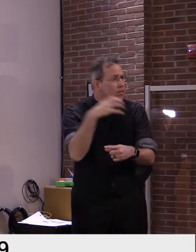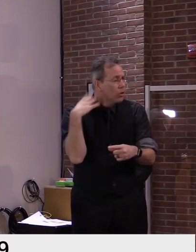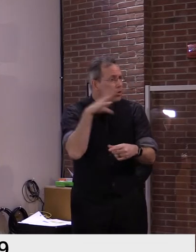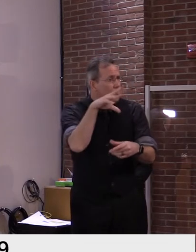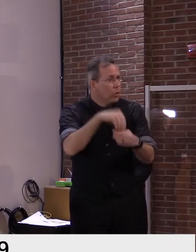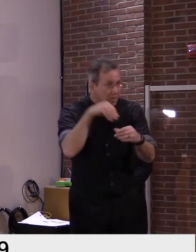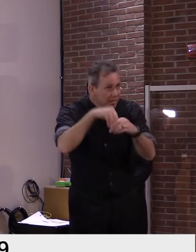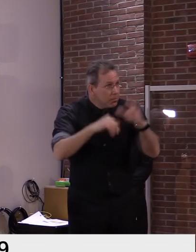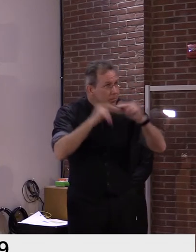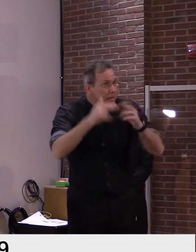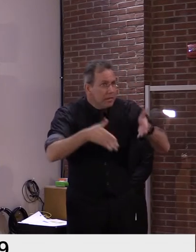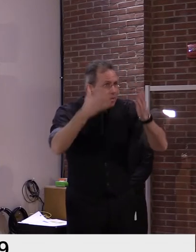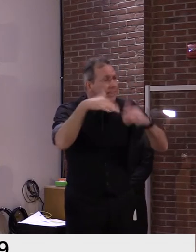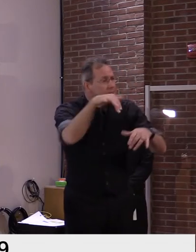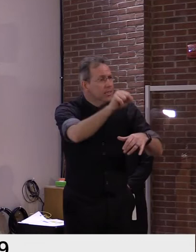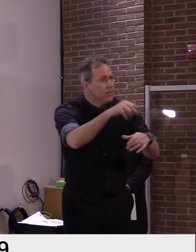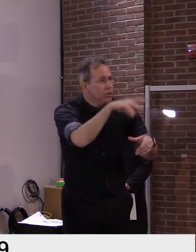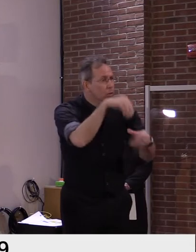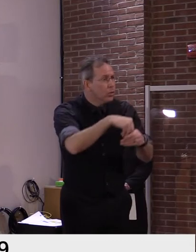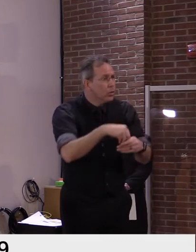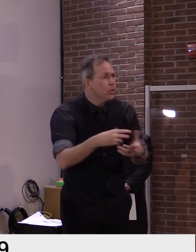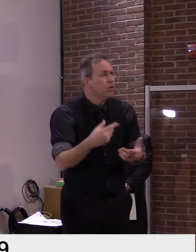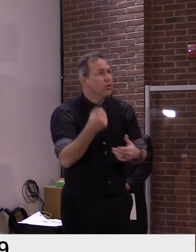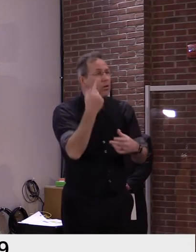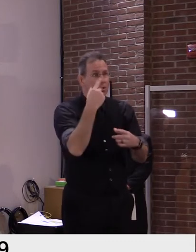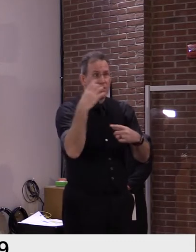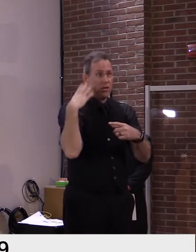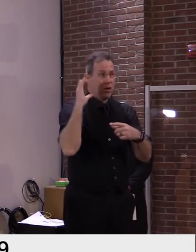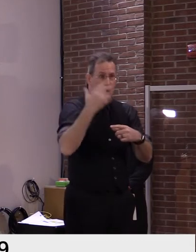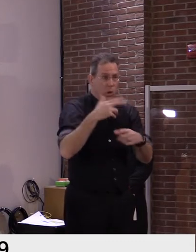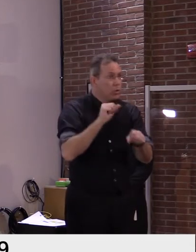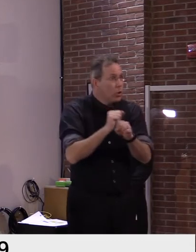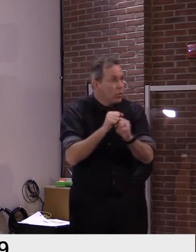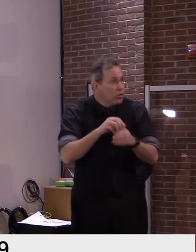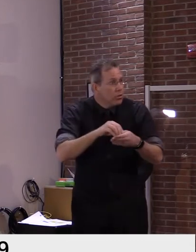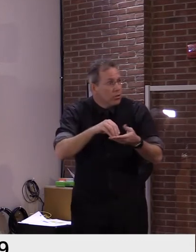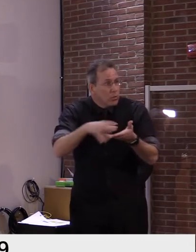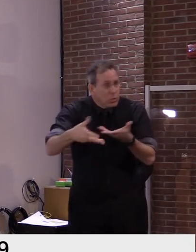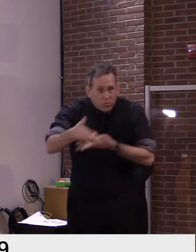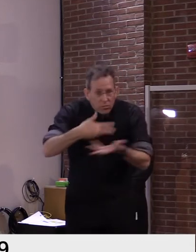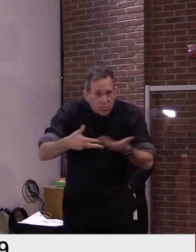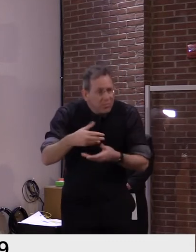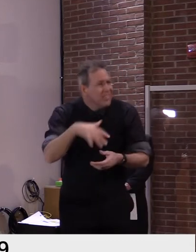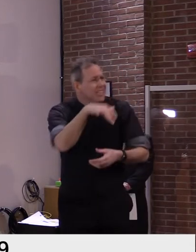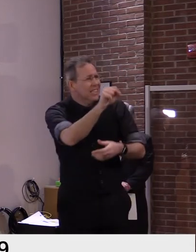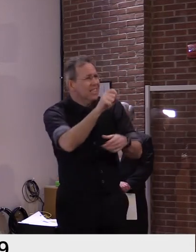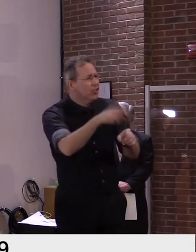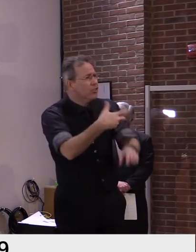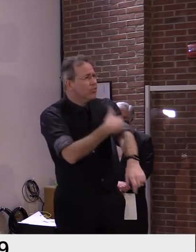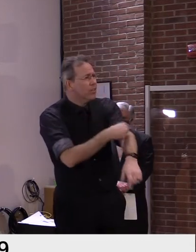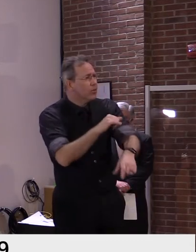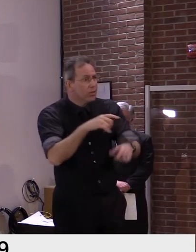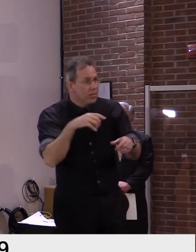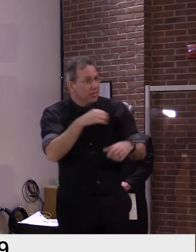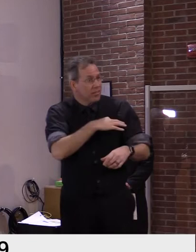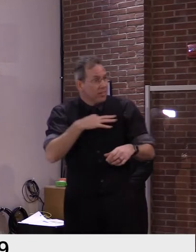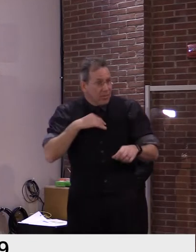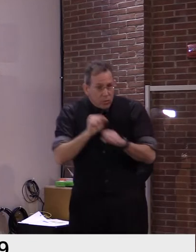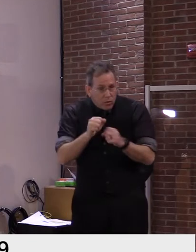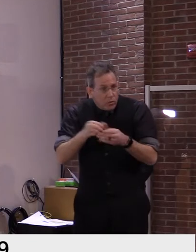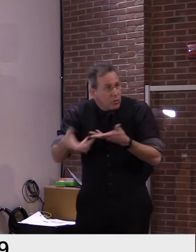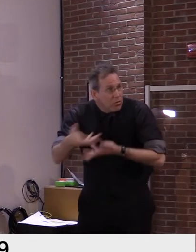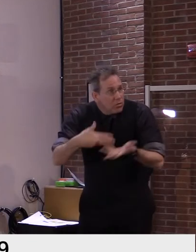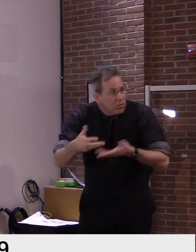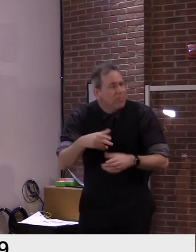let me be clear. Coaches, if they're in the system, they're part of the staff within the education system. And if